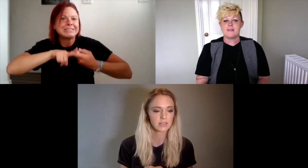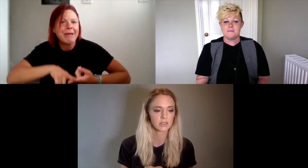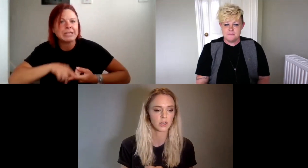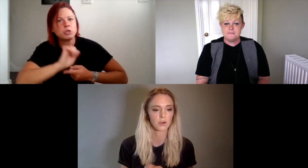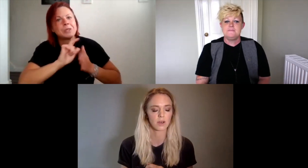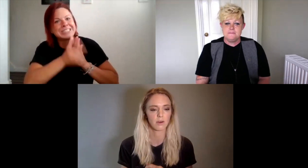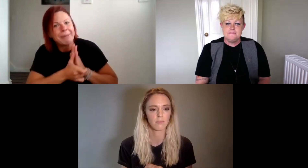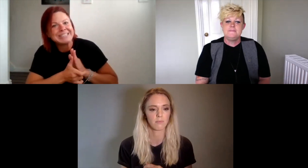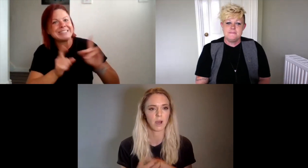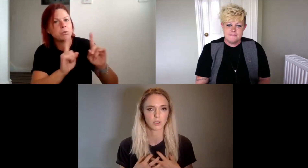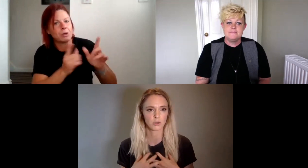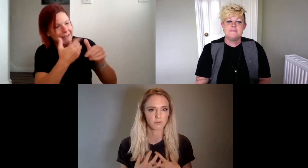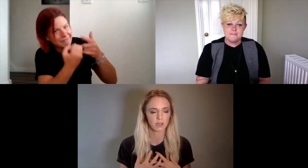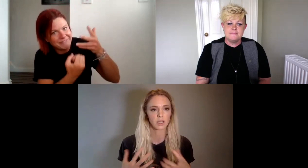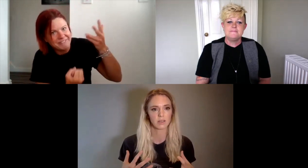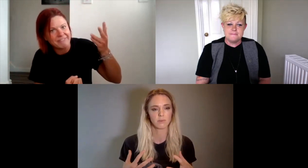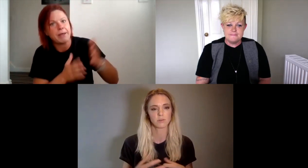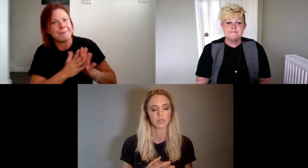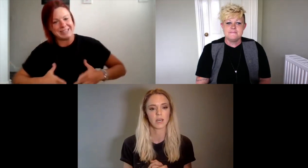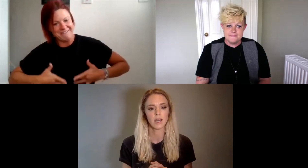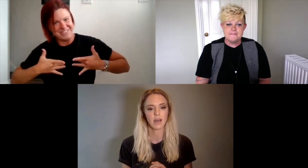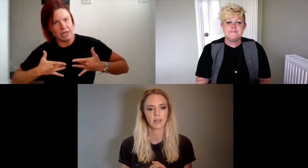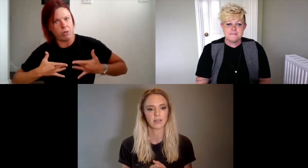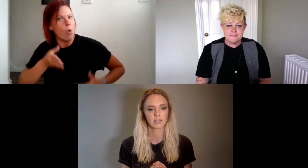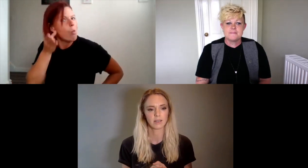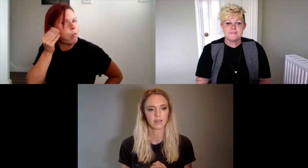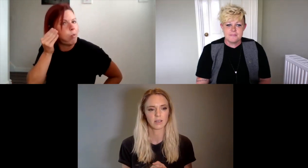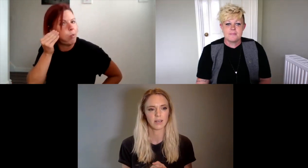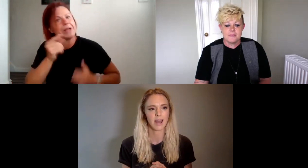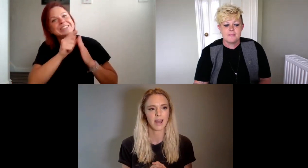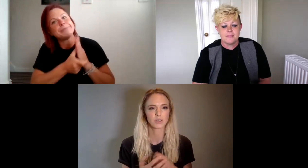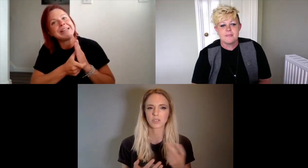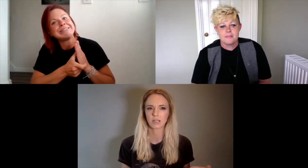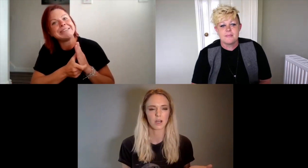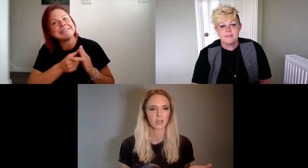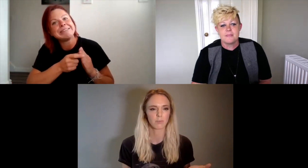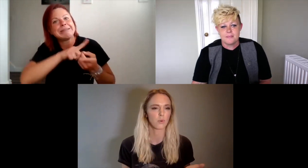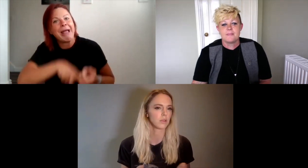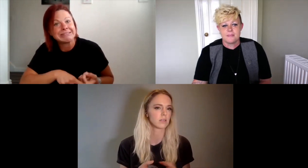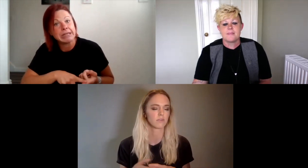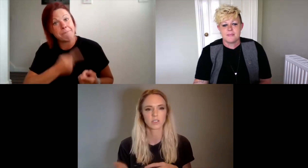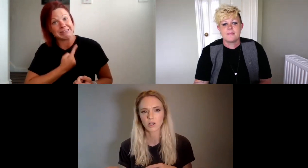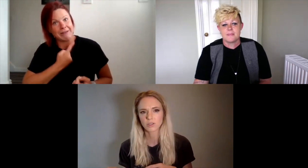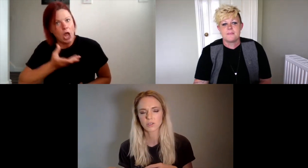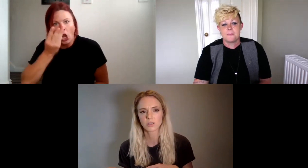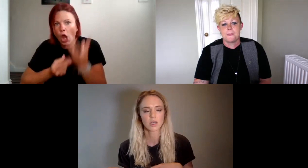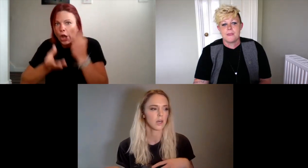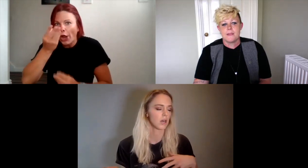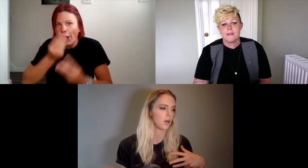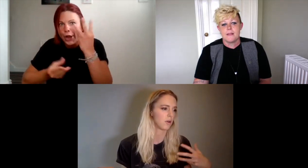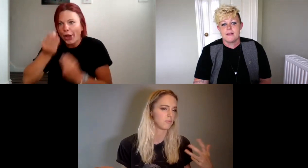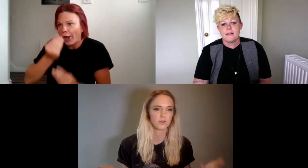disability is, you know, how much you can feel or hear the music. And now I'm just learning about all these different